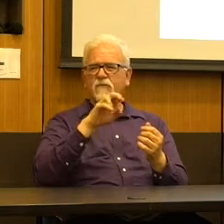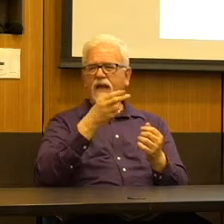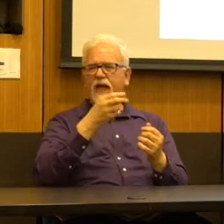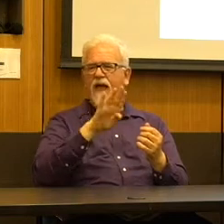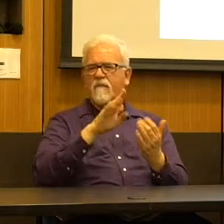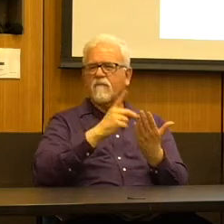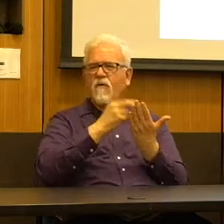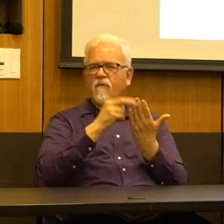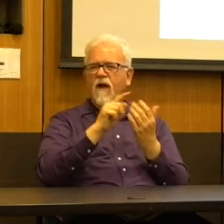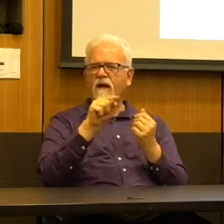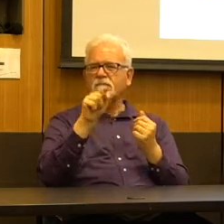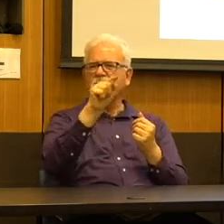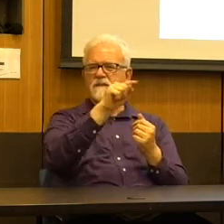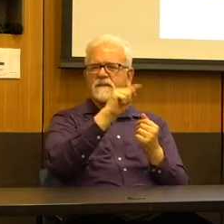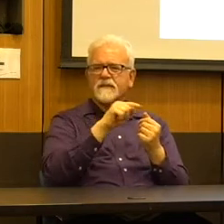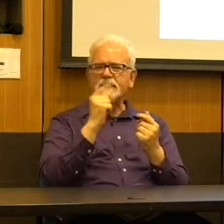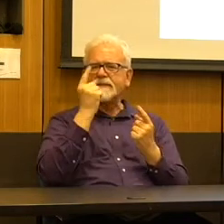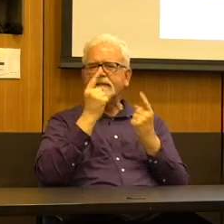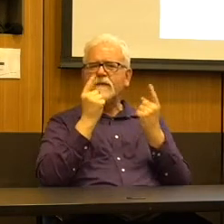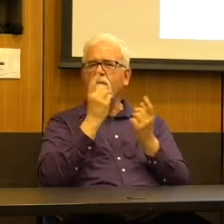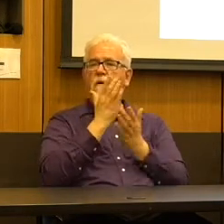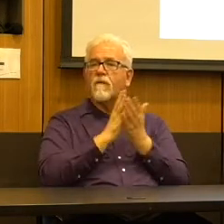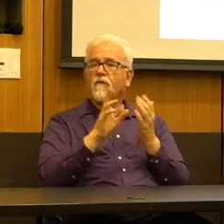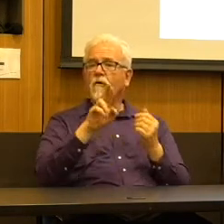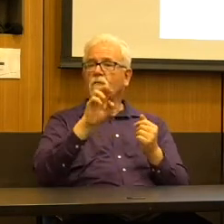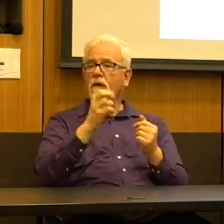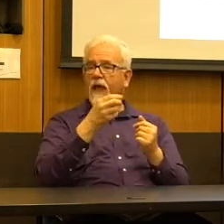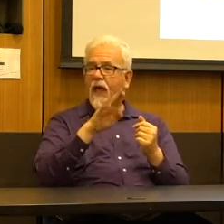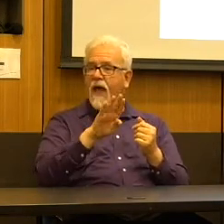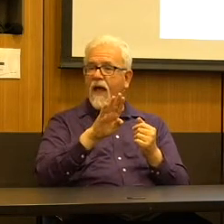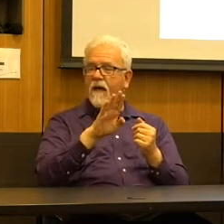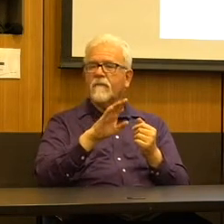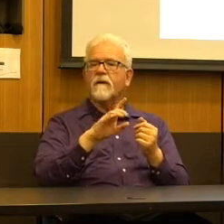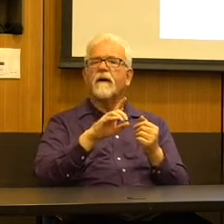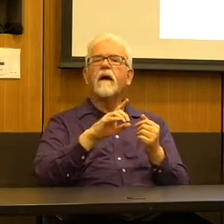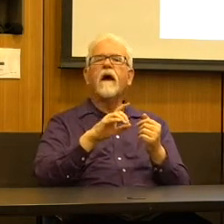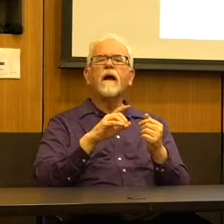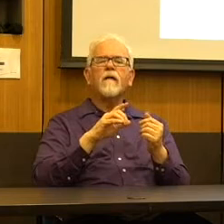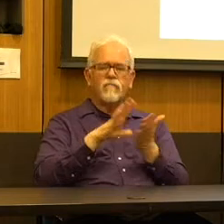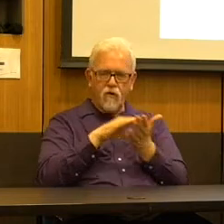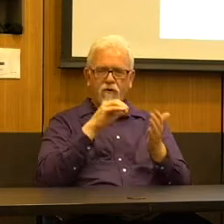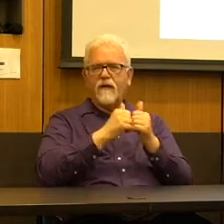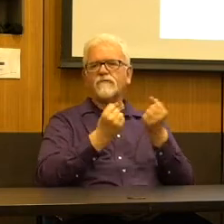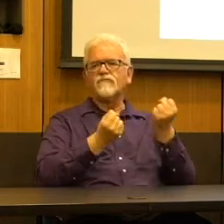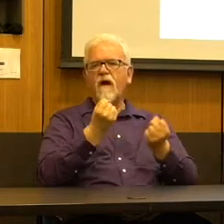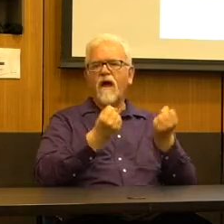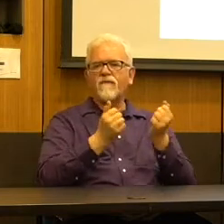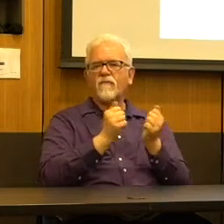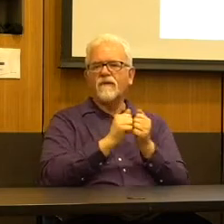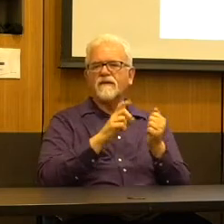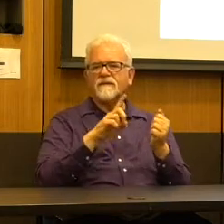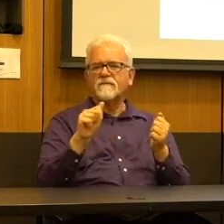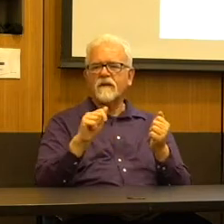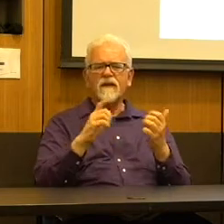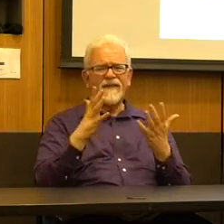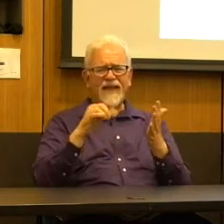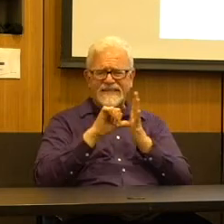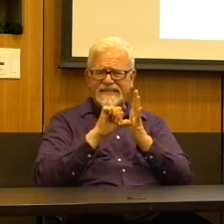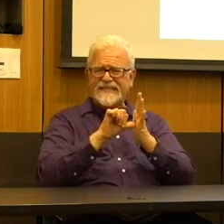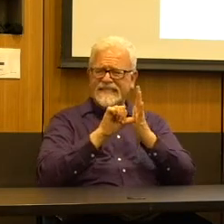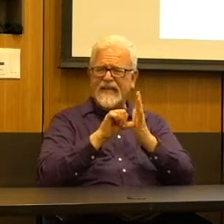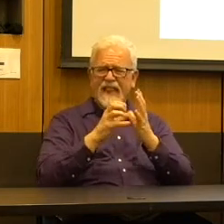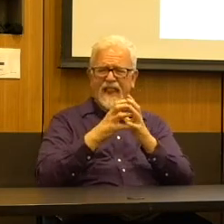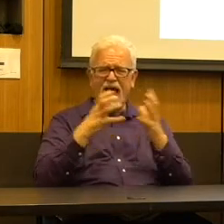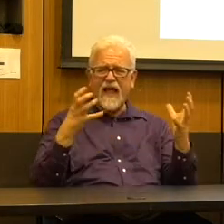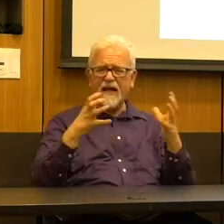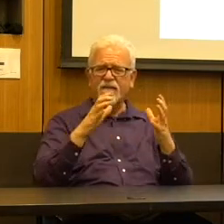rehabilitation programs, it was considered part of your rehabilitation to be able to drive. In fact, they put a lot of emphasis